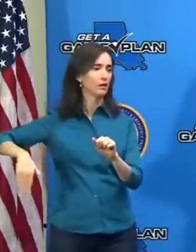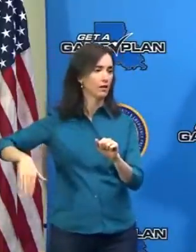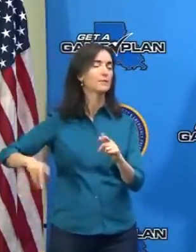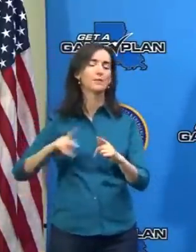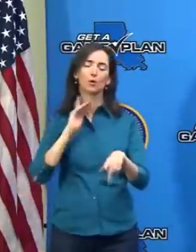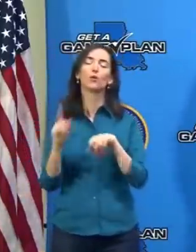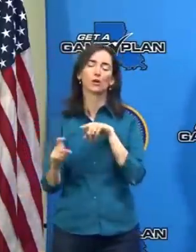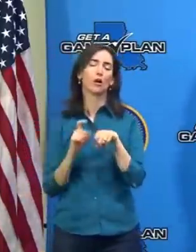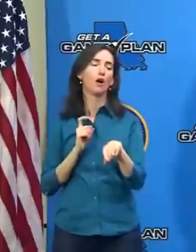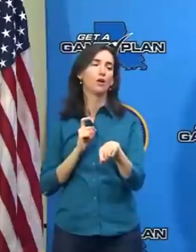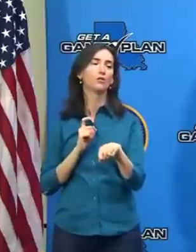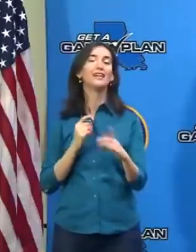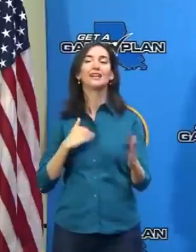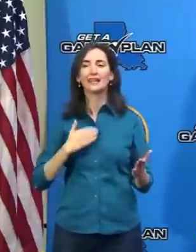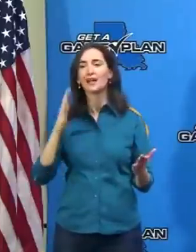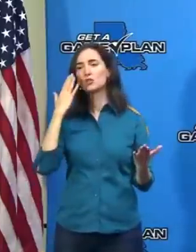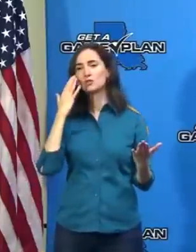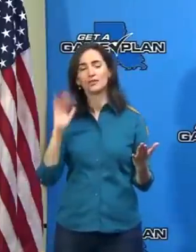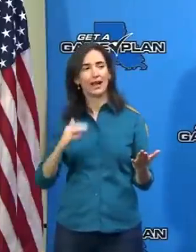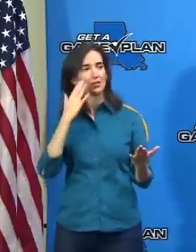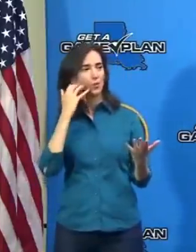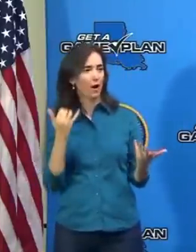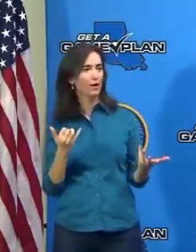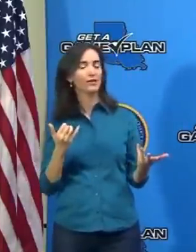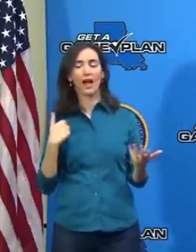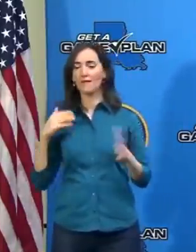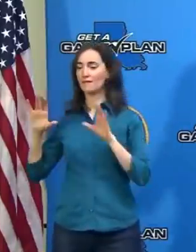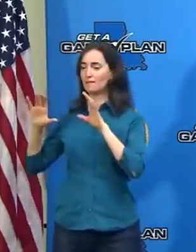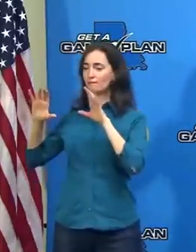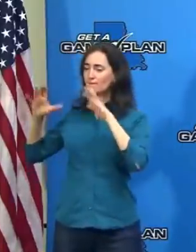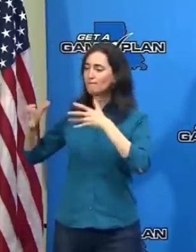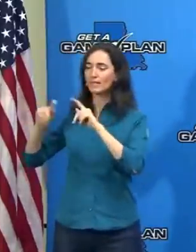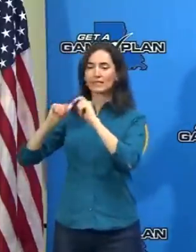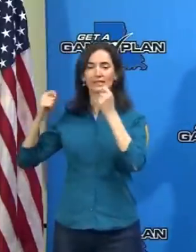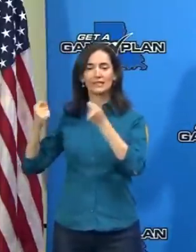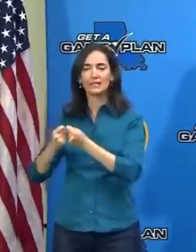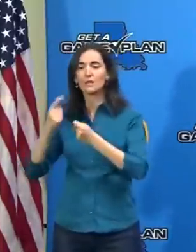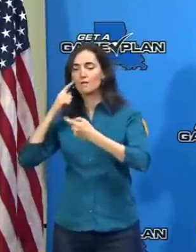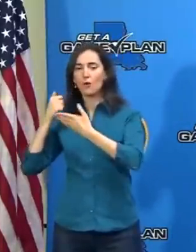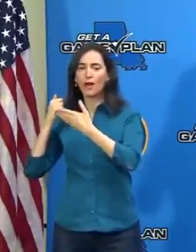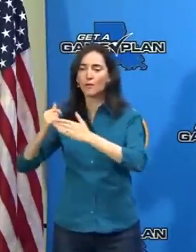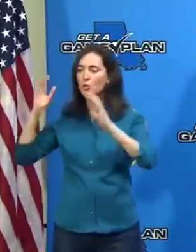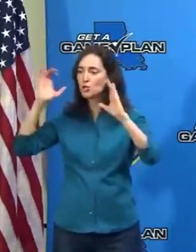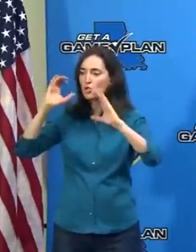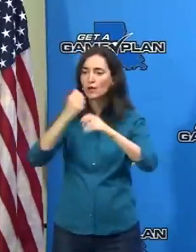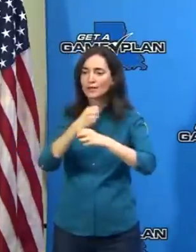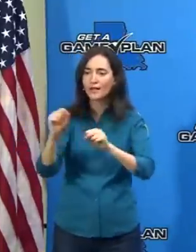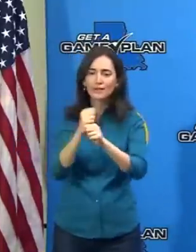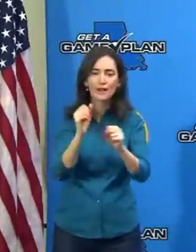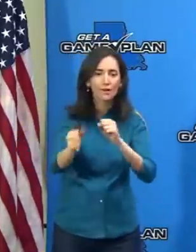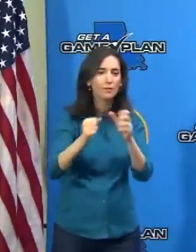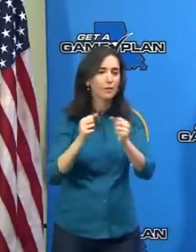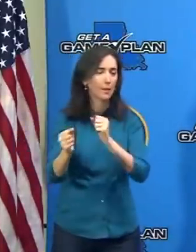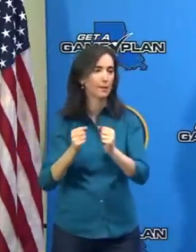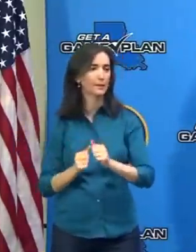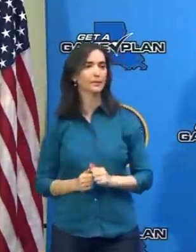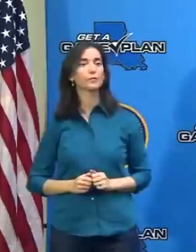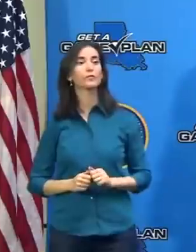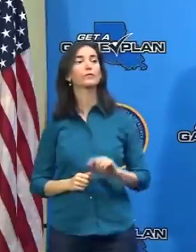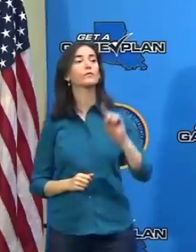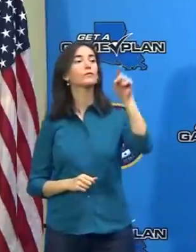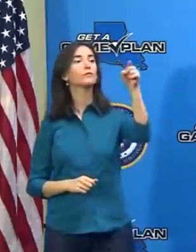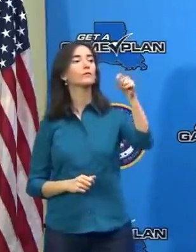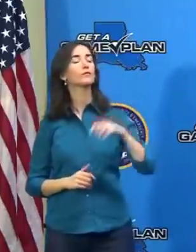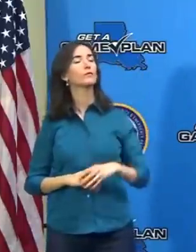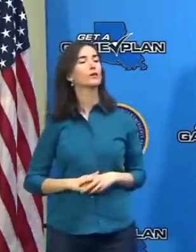evacuate. And that's why we have robust search and rescue assets and personnel on hand. Yes, sir. What role will the